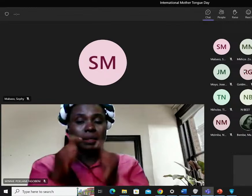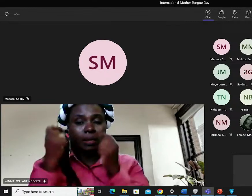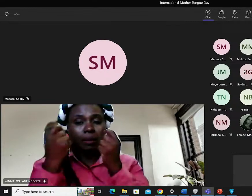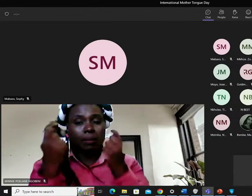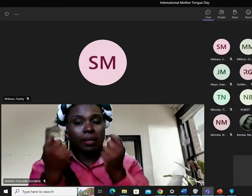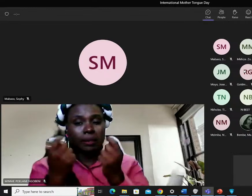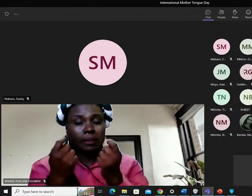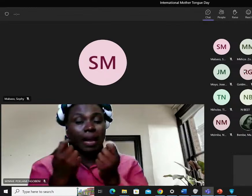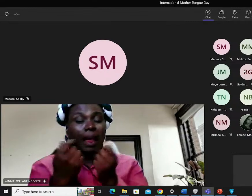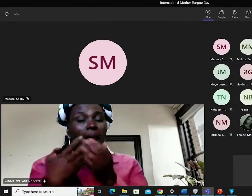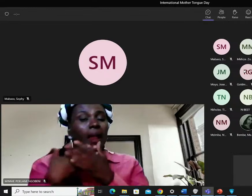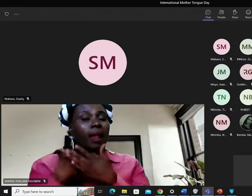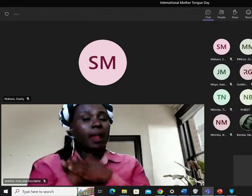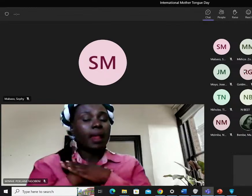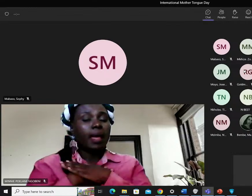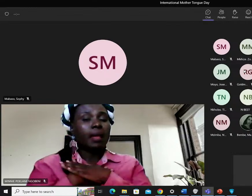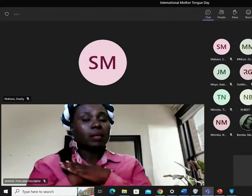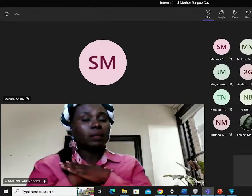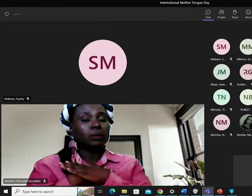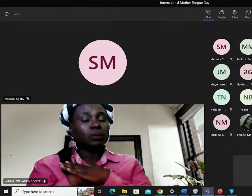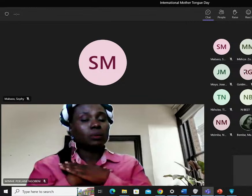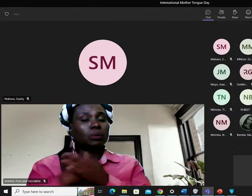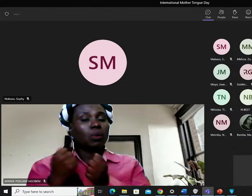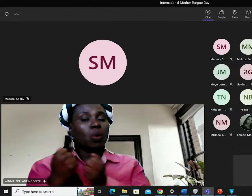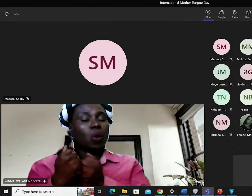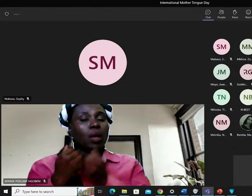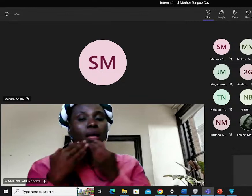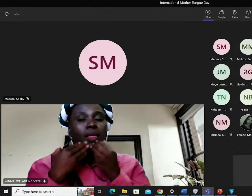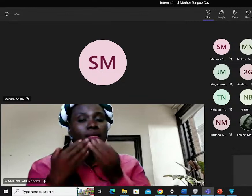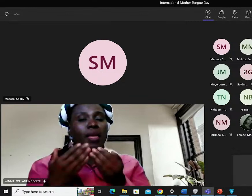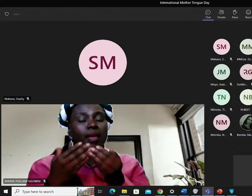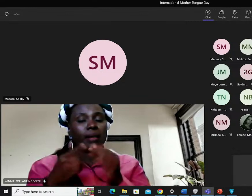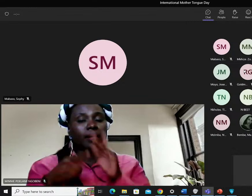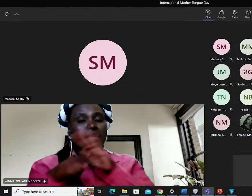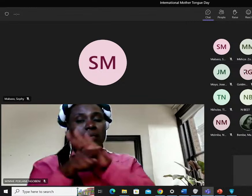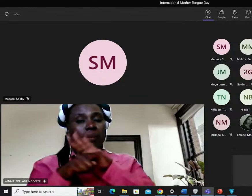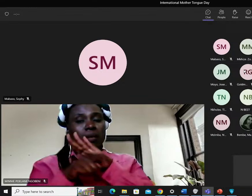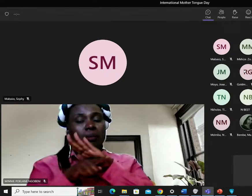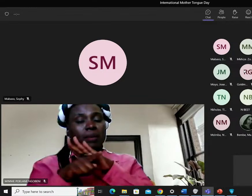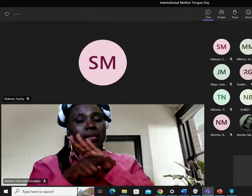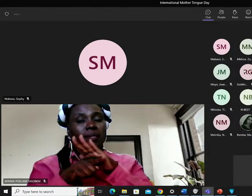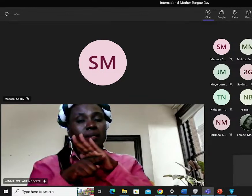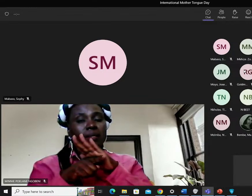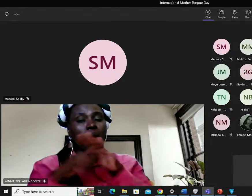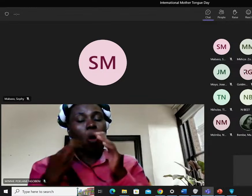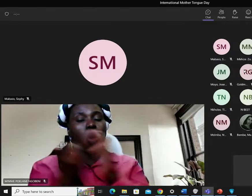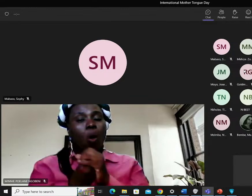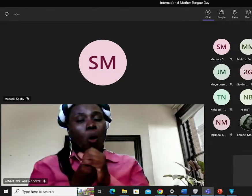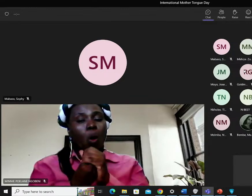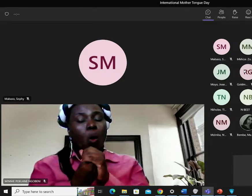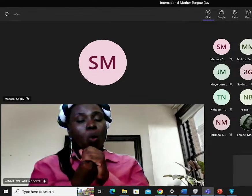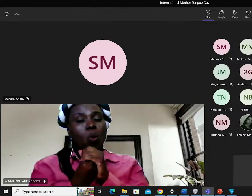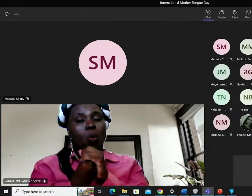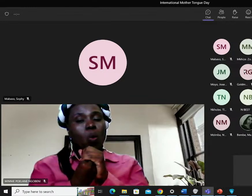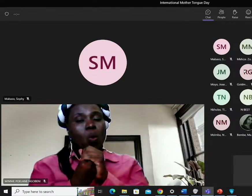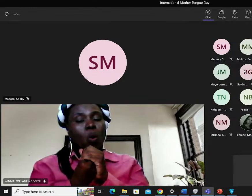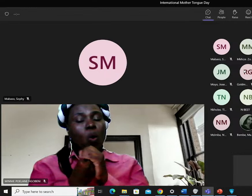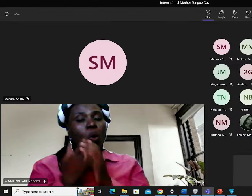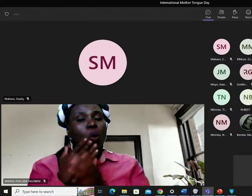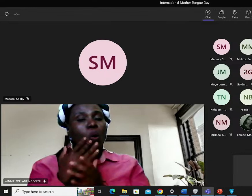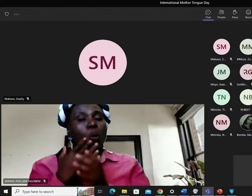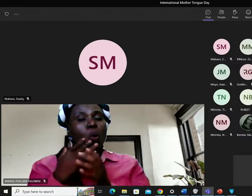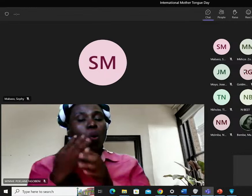like to also thank the departments that have been